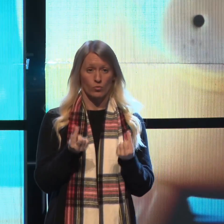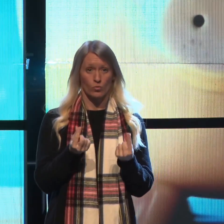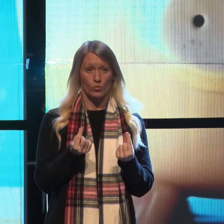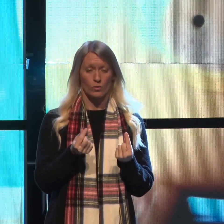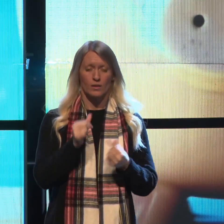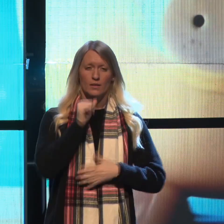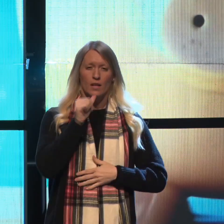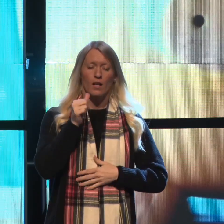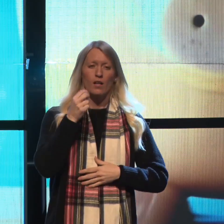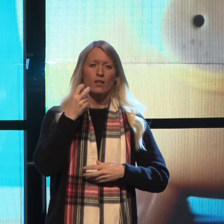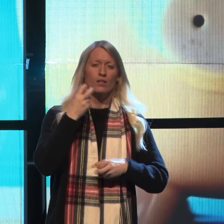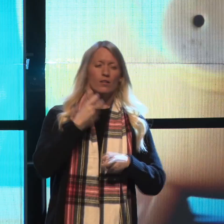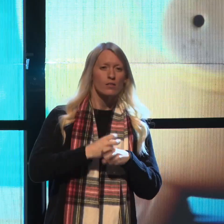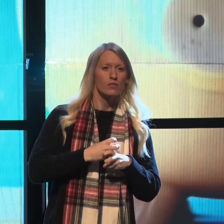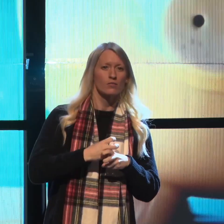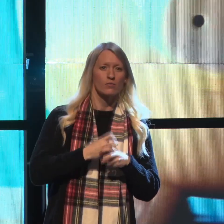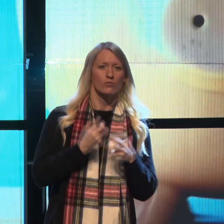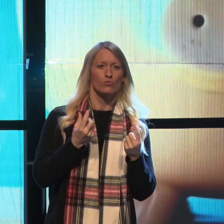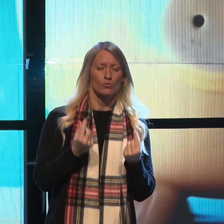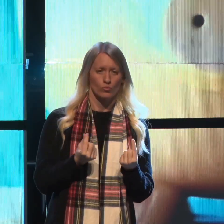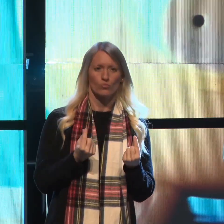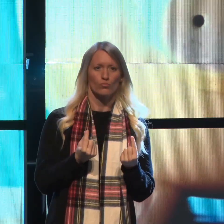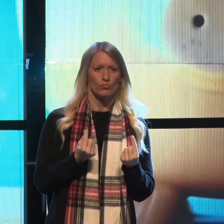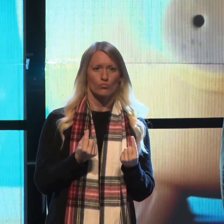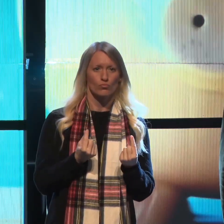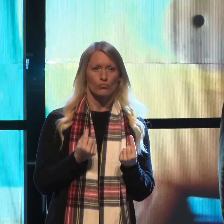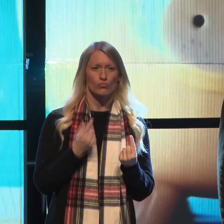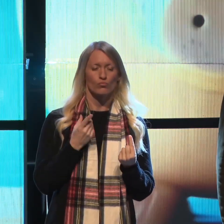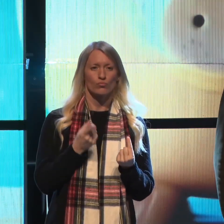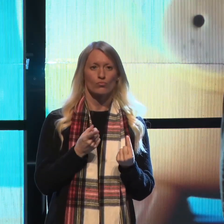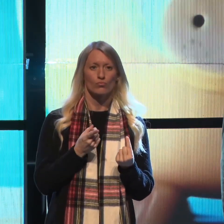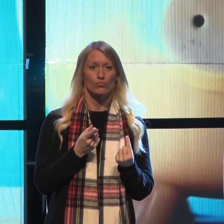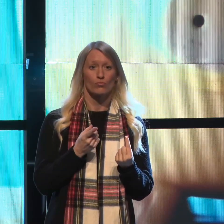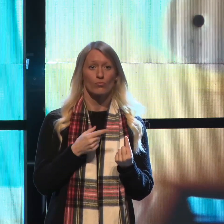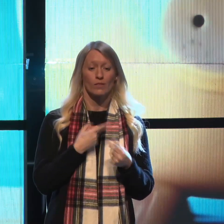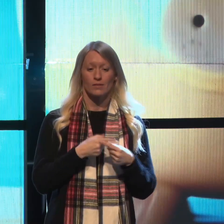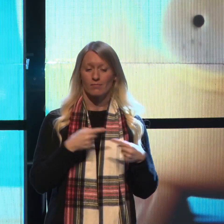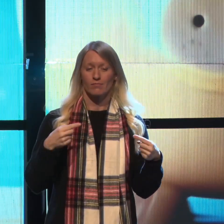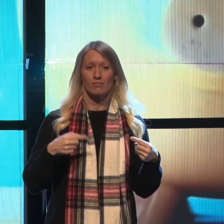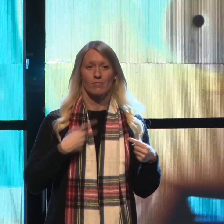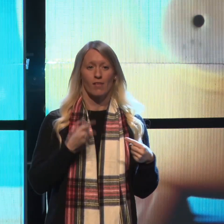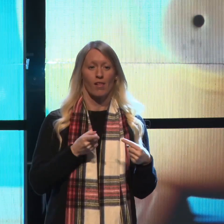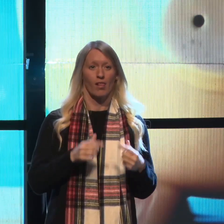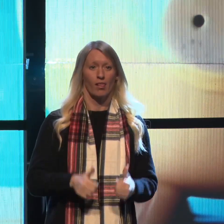a difficult thing to do. It's just contrarian to the way of life.